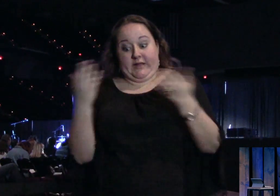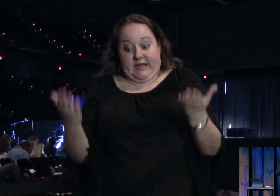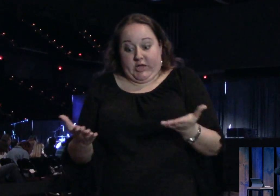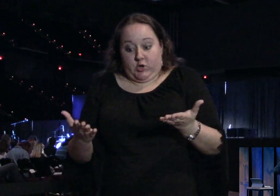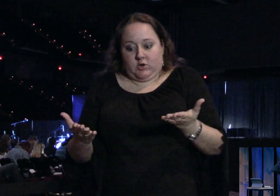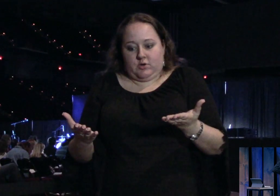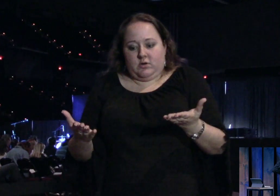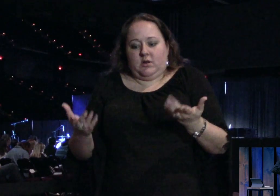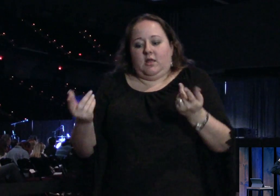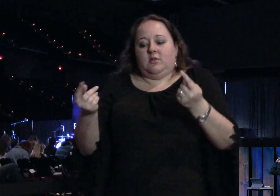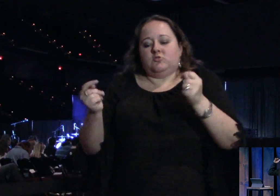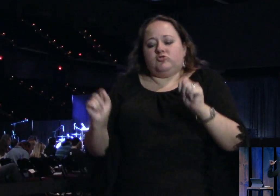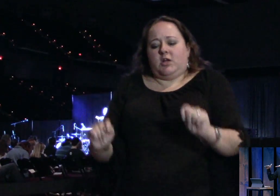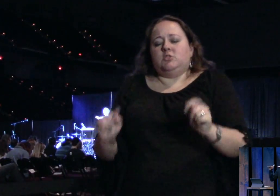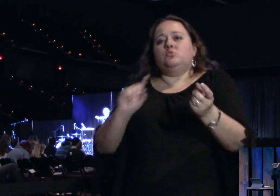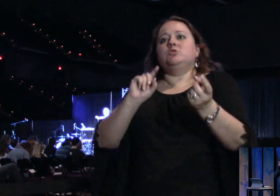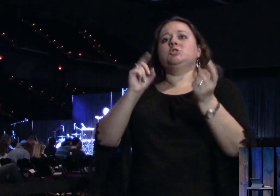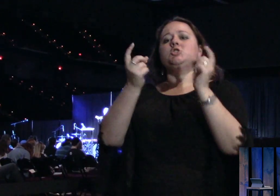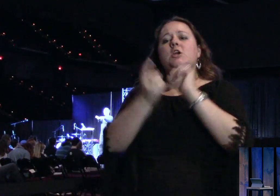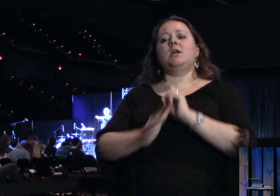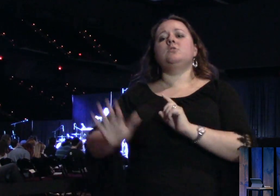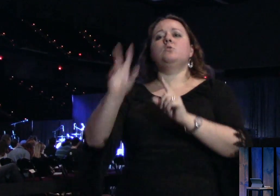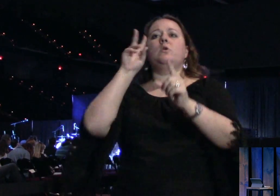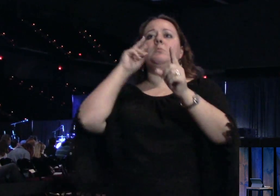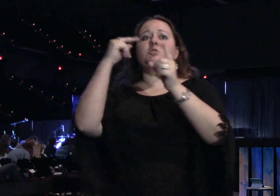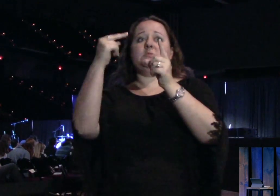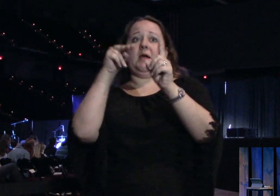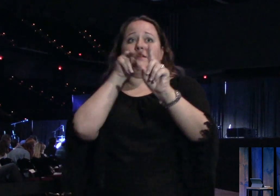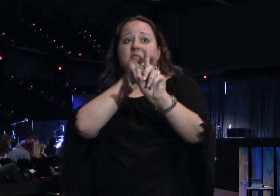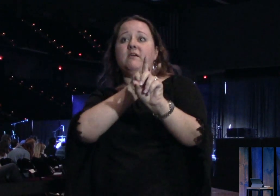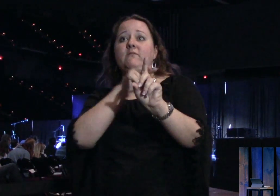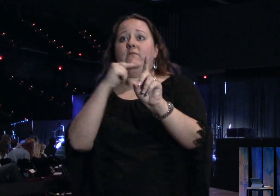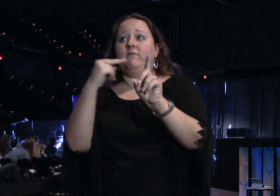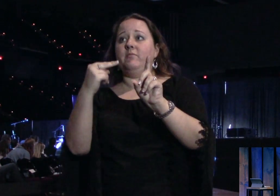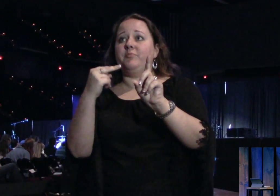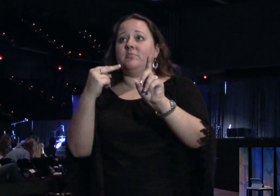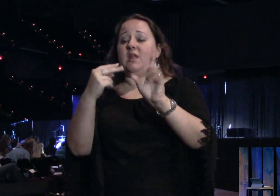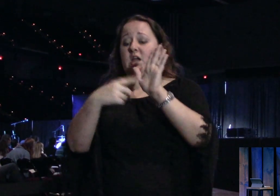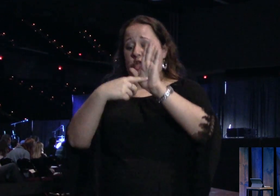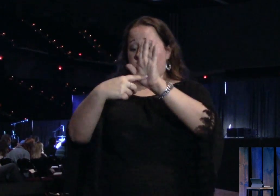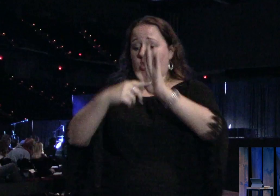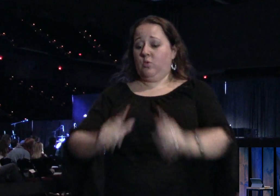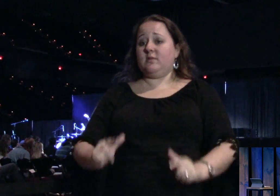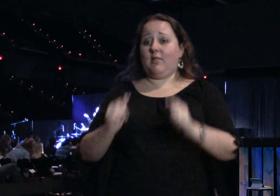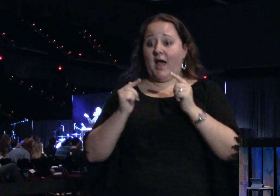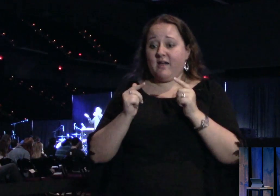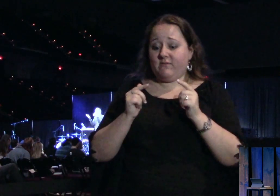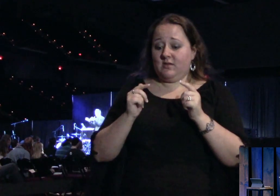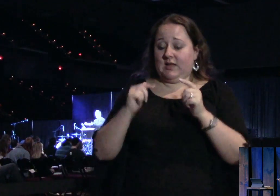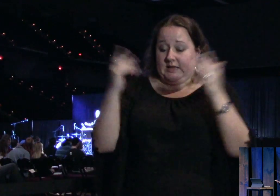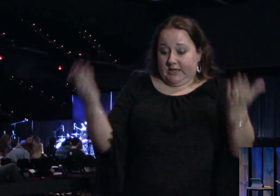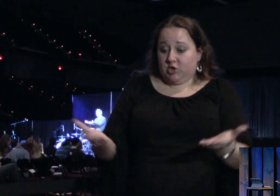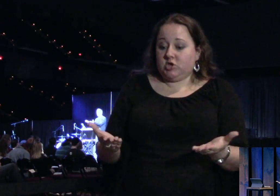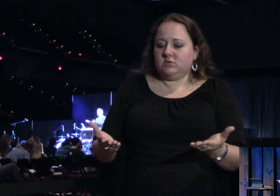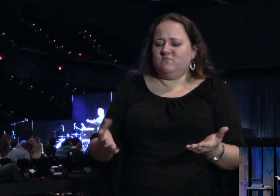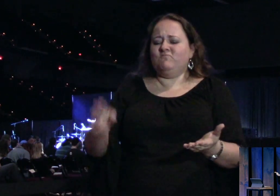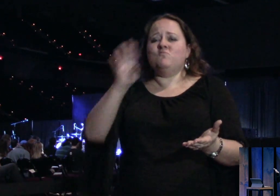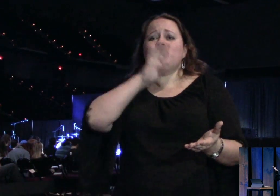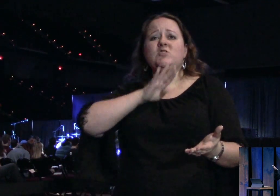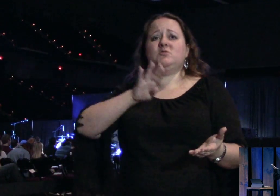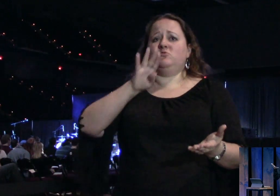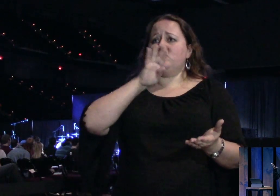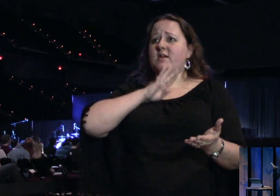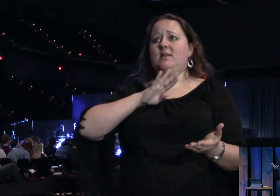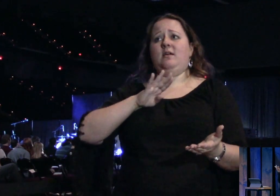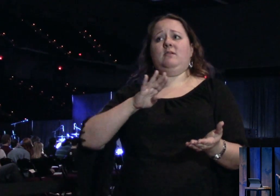sun because he's trying to redirect your gaze. He exposes life under the sun for